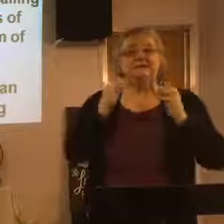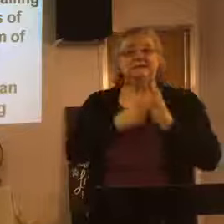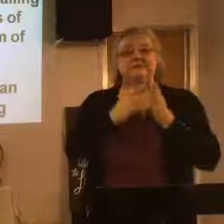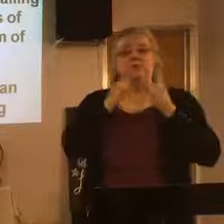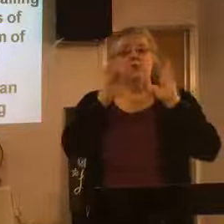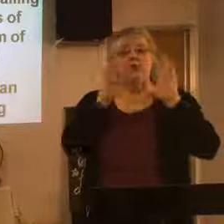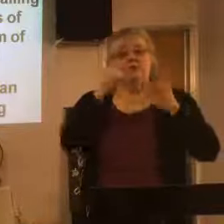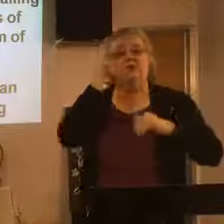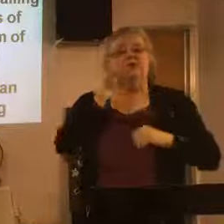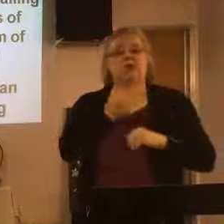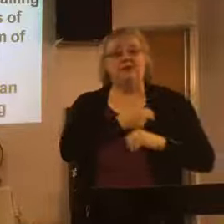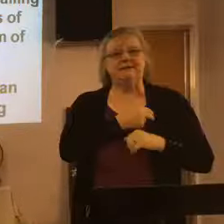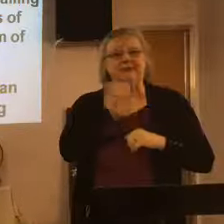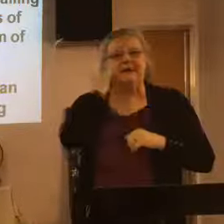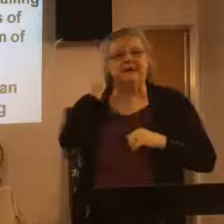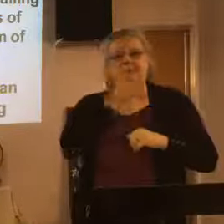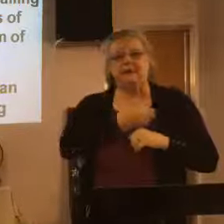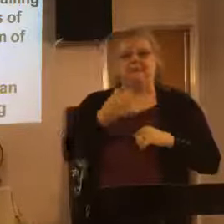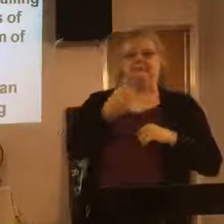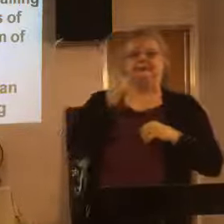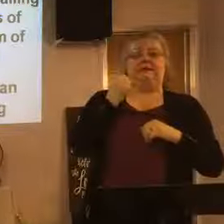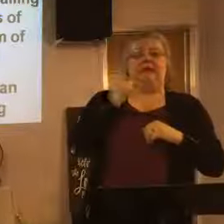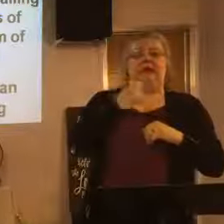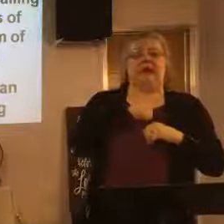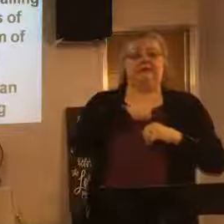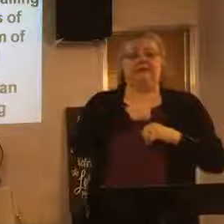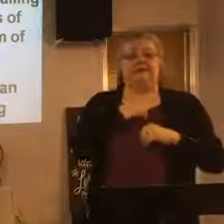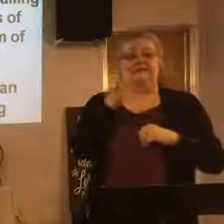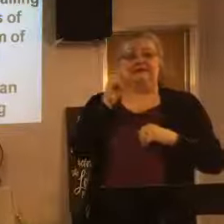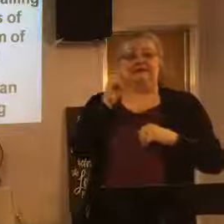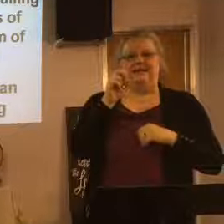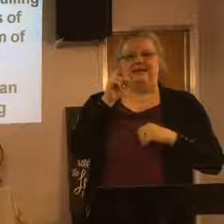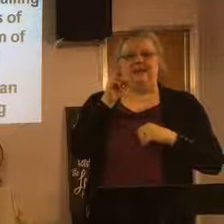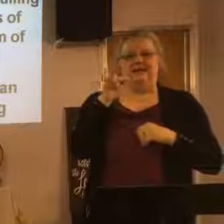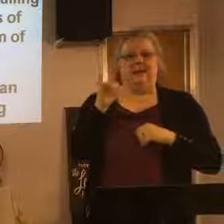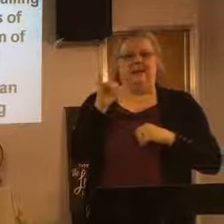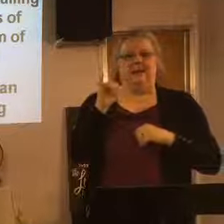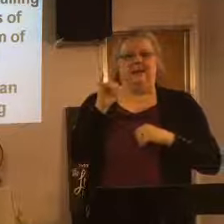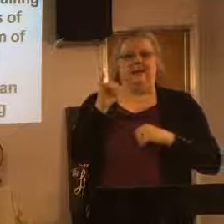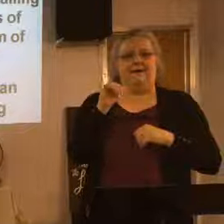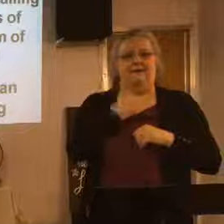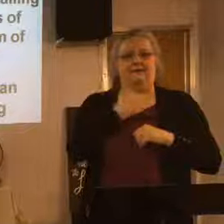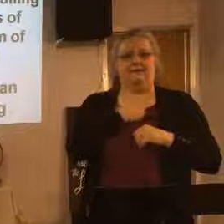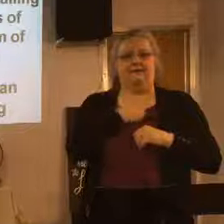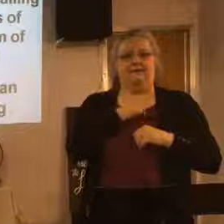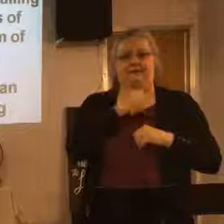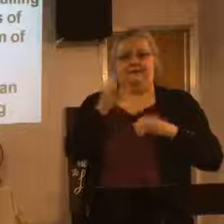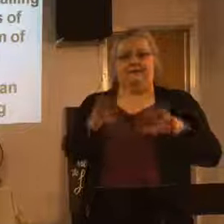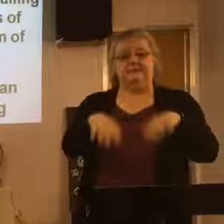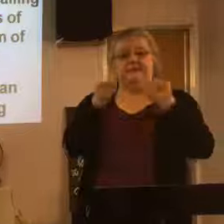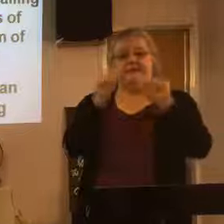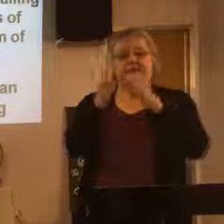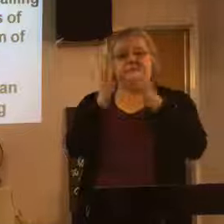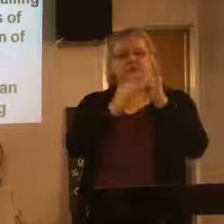us. And so if we'll deny what we want and take up his cross, that is